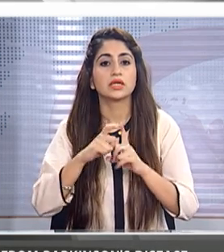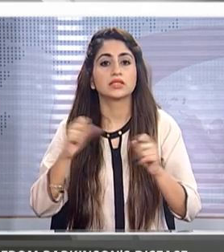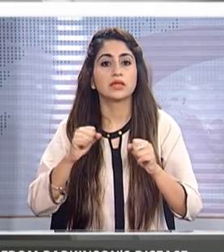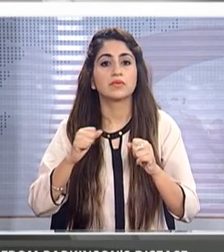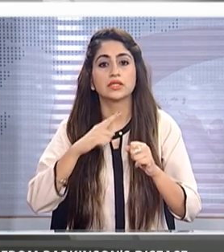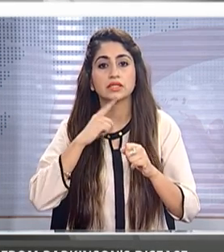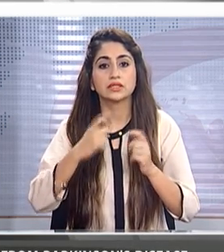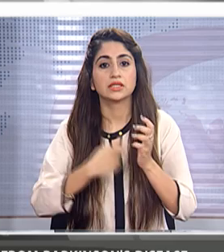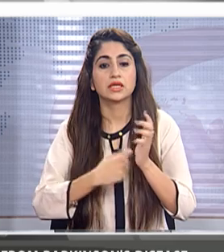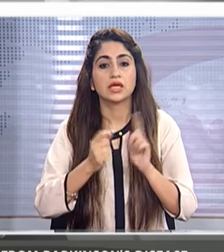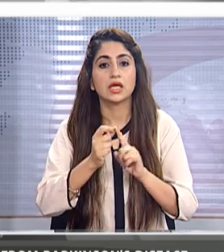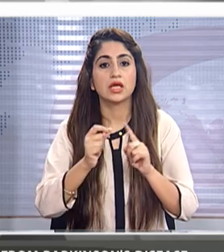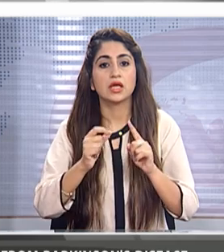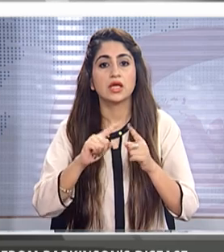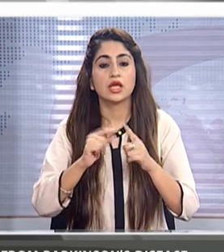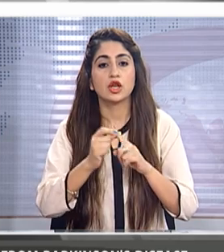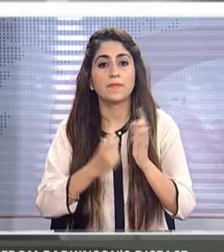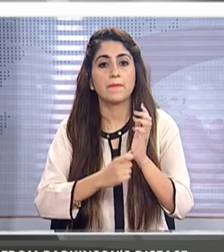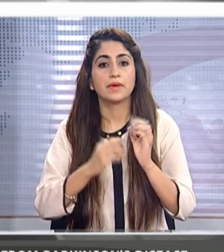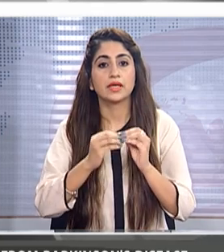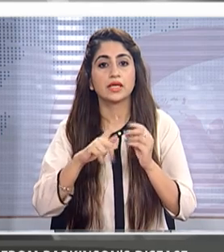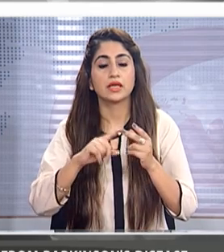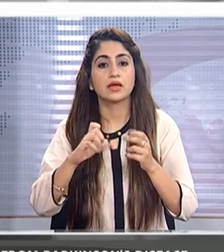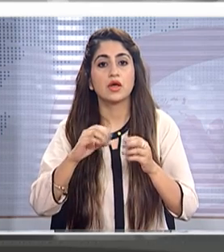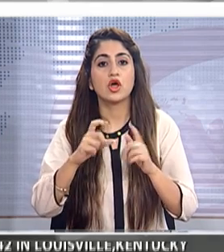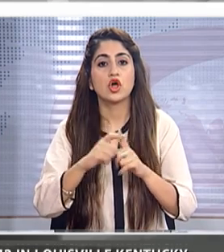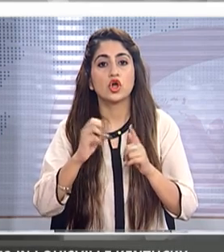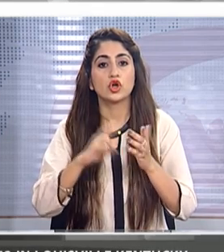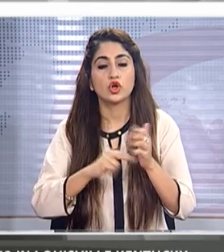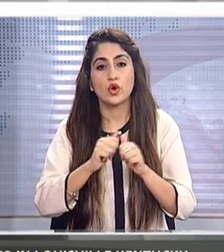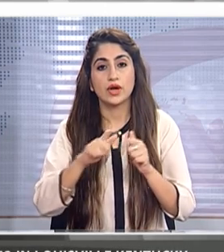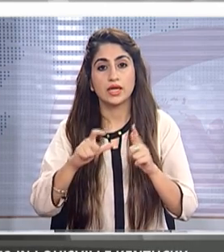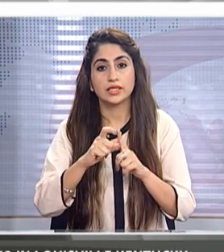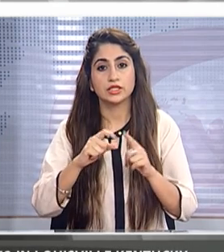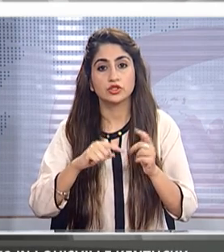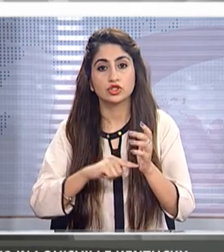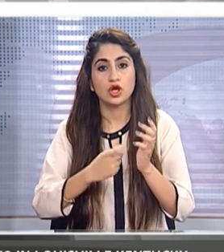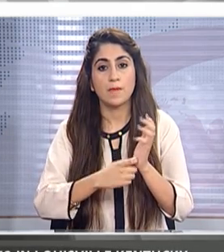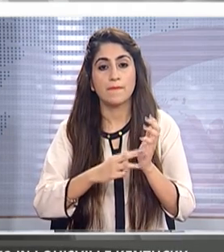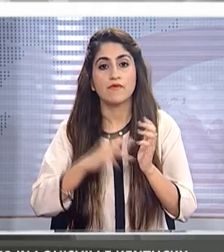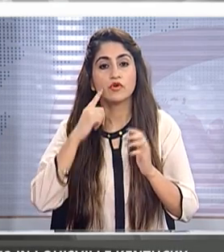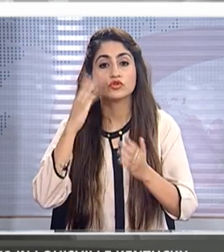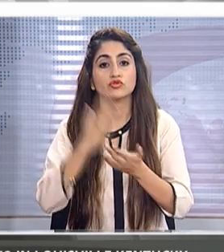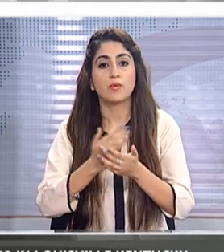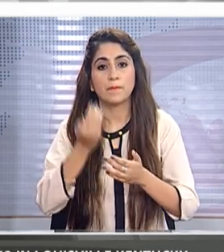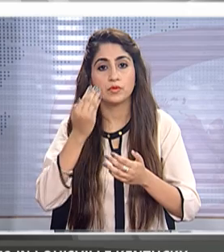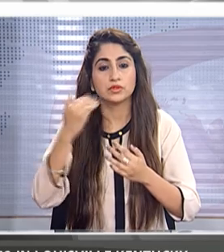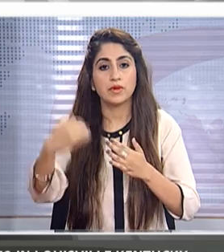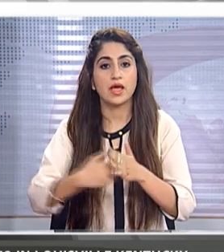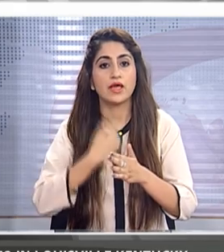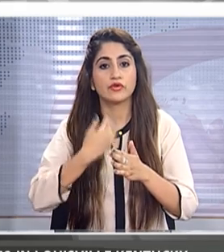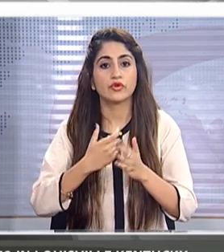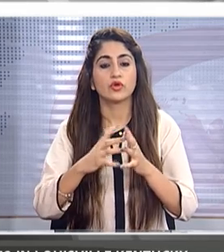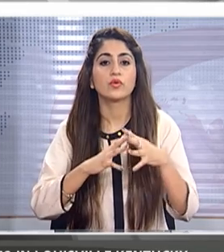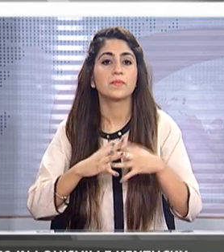statement in December criticizing Republican presidential candidate Donald Trump's proposal to ban Muslims from